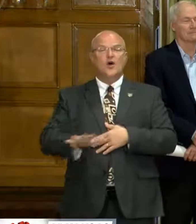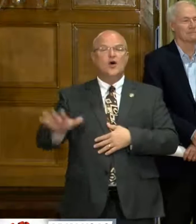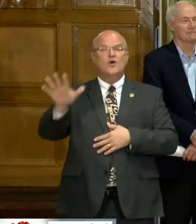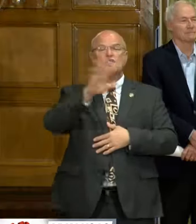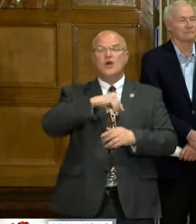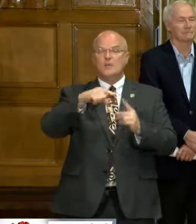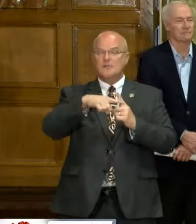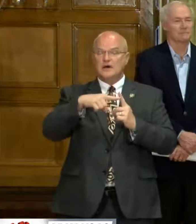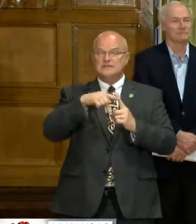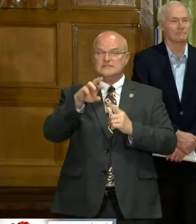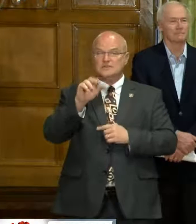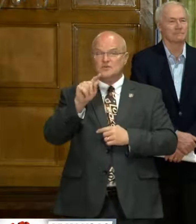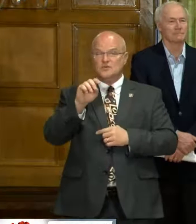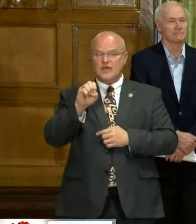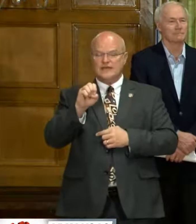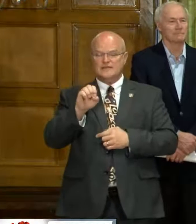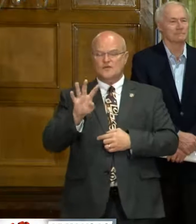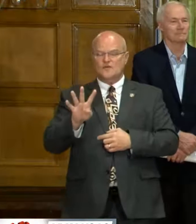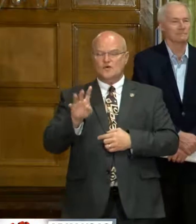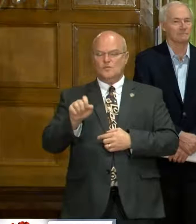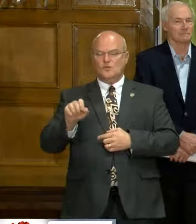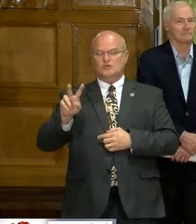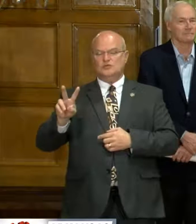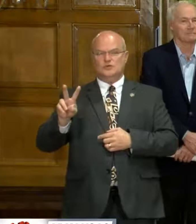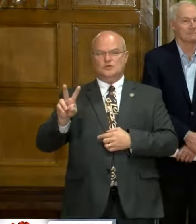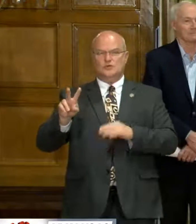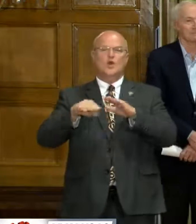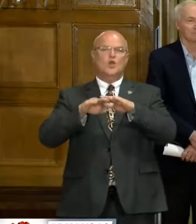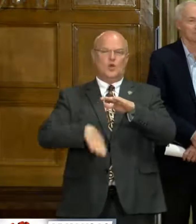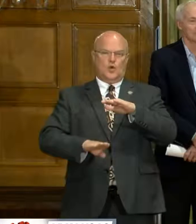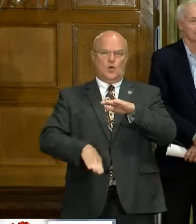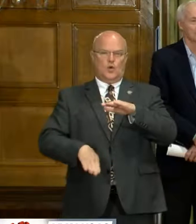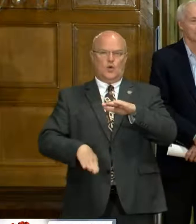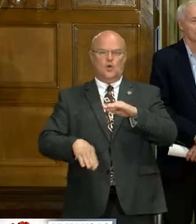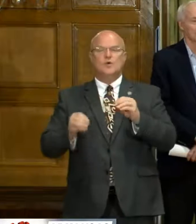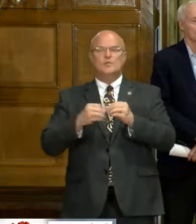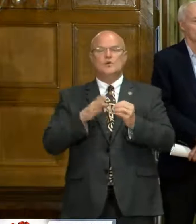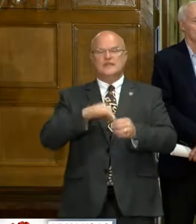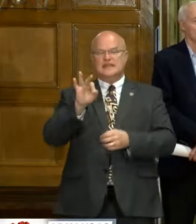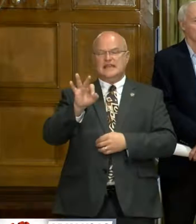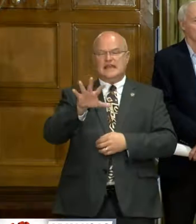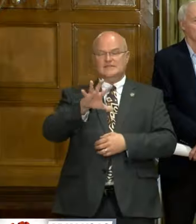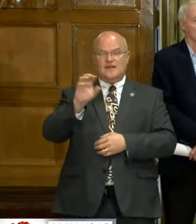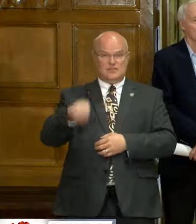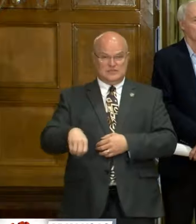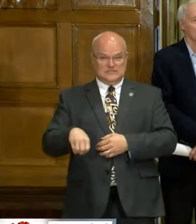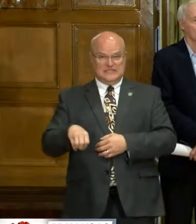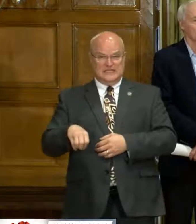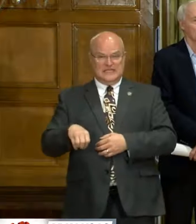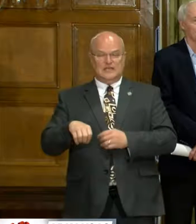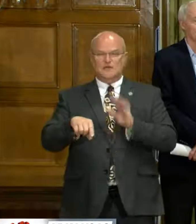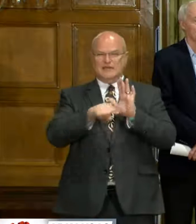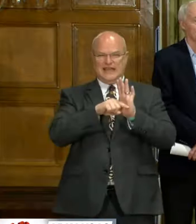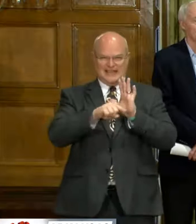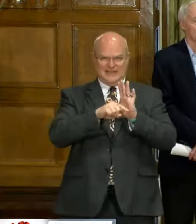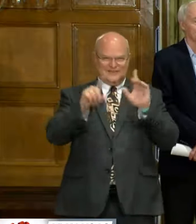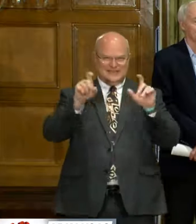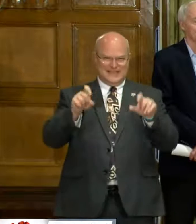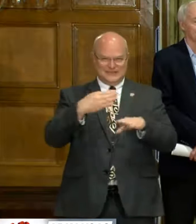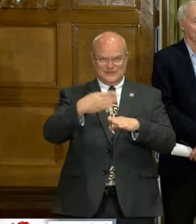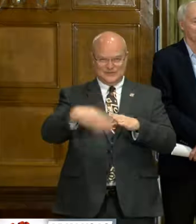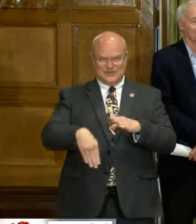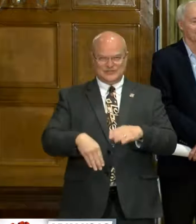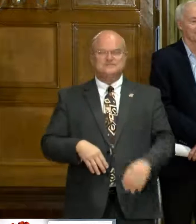overall positivity rate was 4.2%, which is still relatively low. That means over 95% were negative